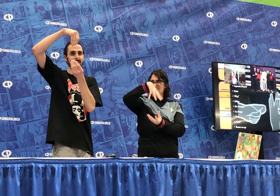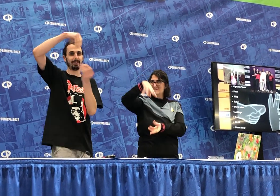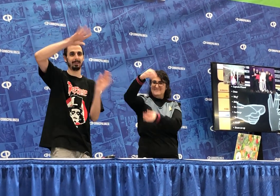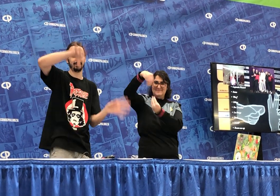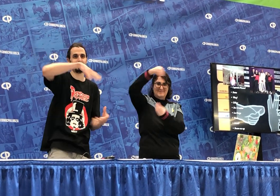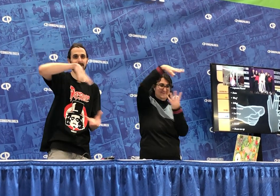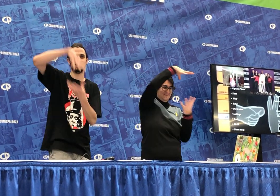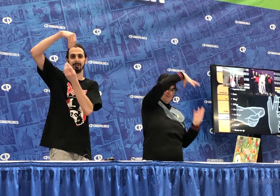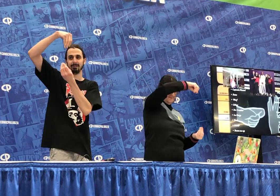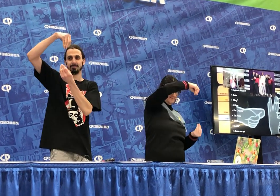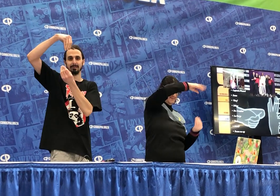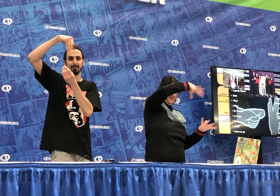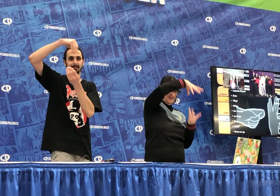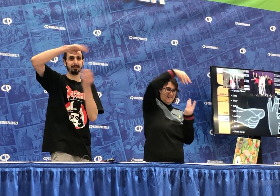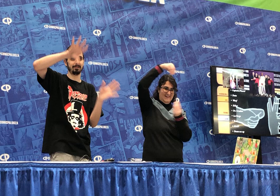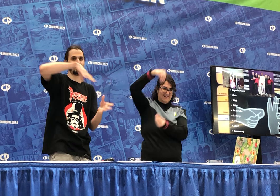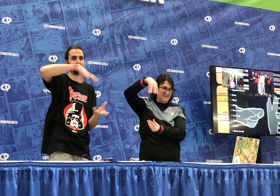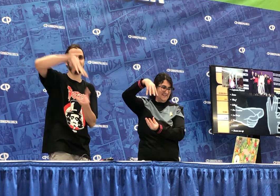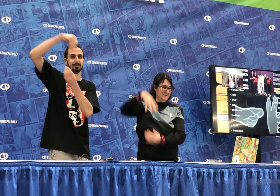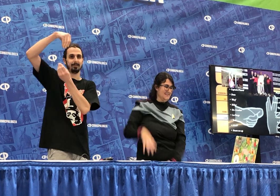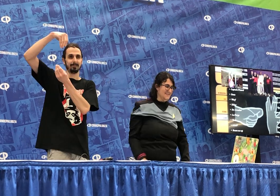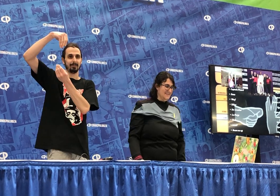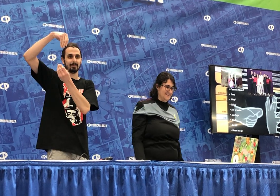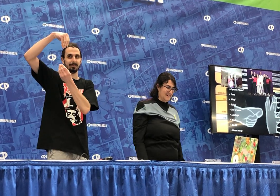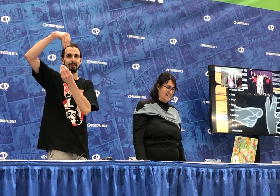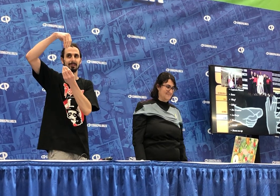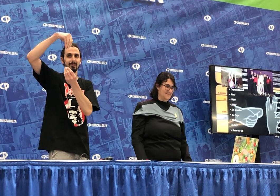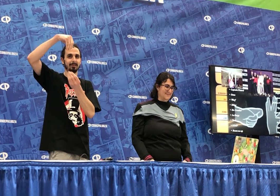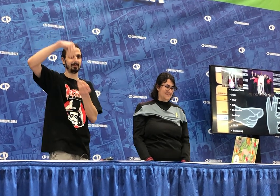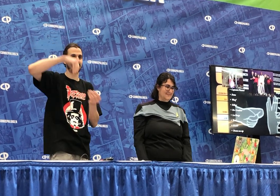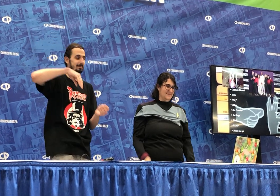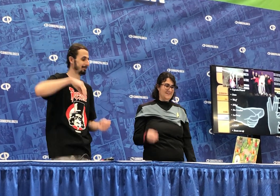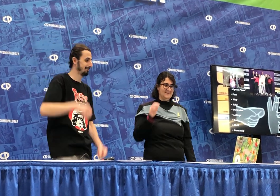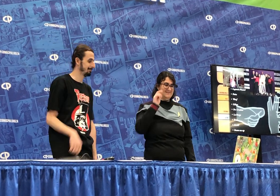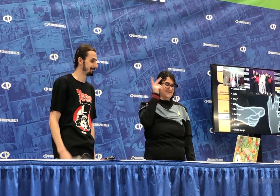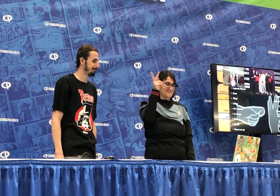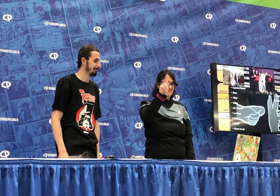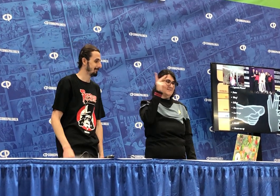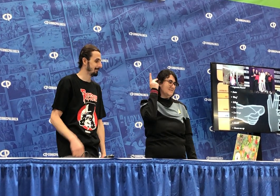To beam me up. Oh, live long and prosper. And then beam me up. Beam me down. That one.